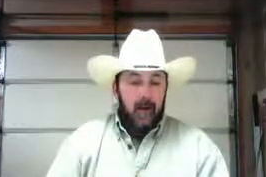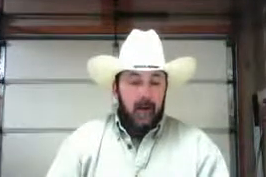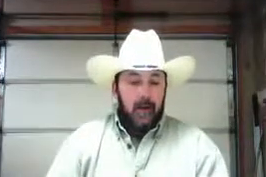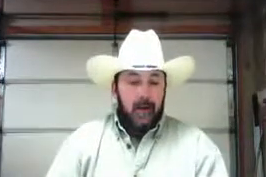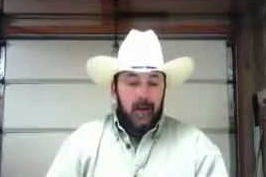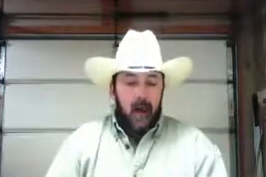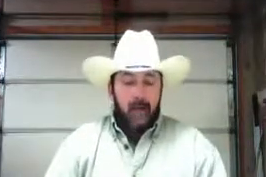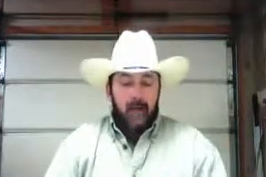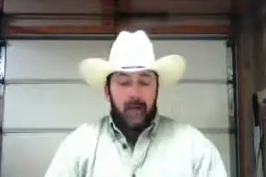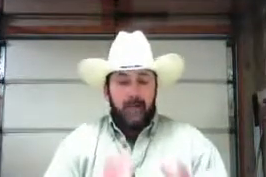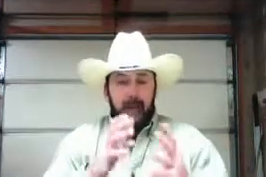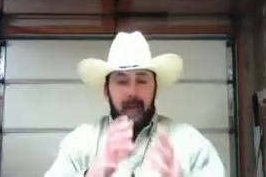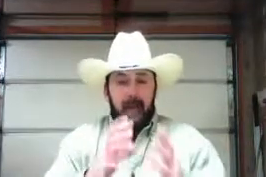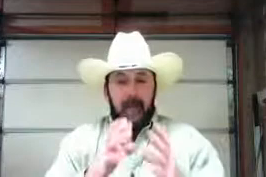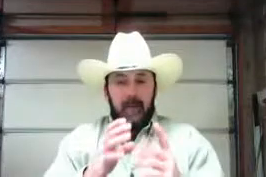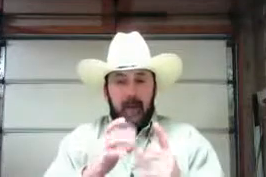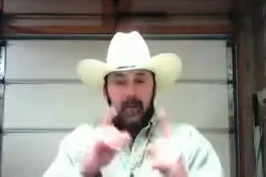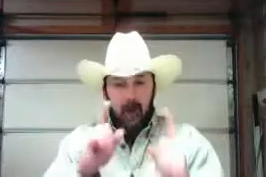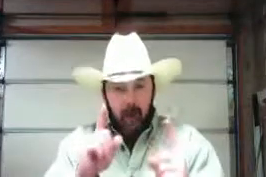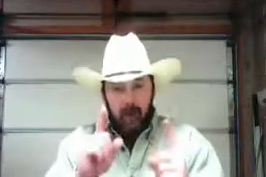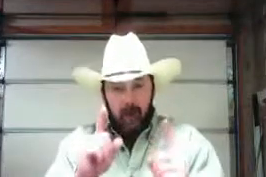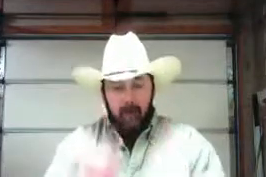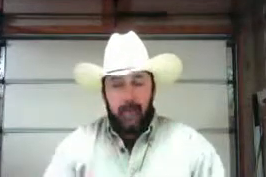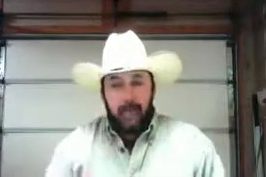The Islamists have committed themselves to Allah,